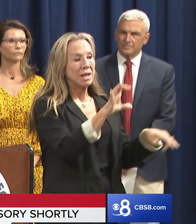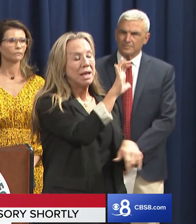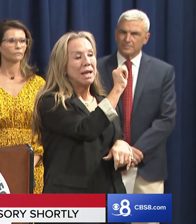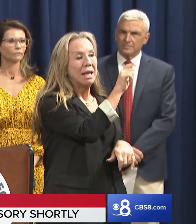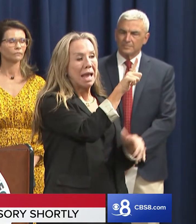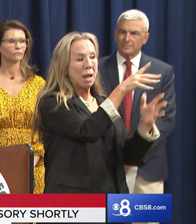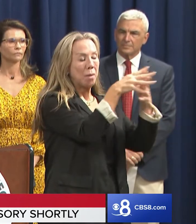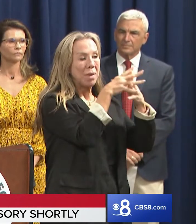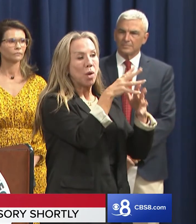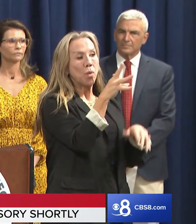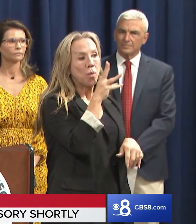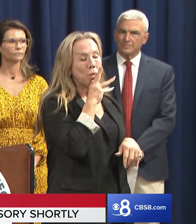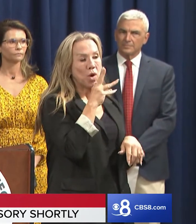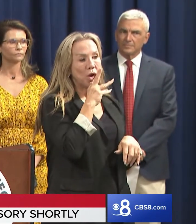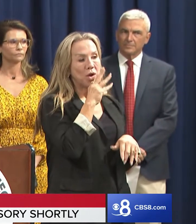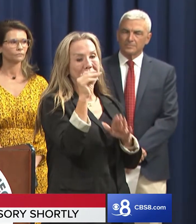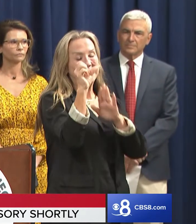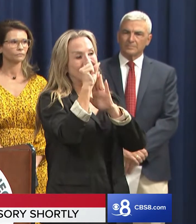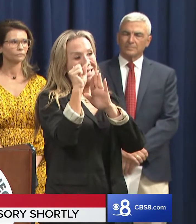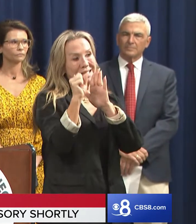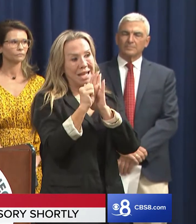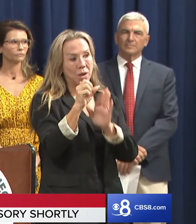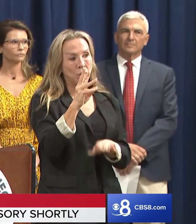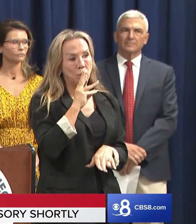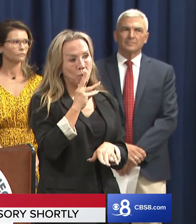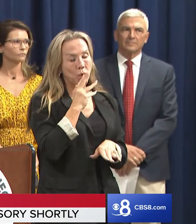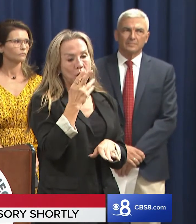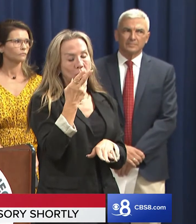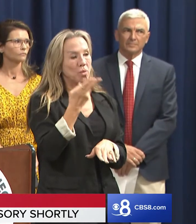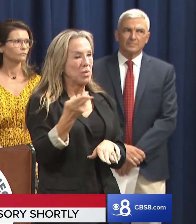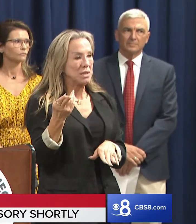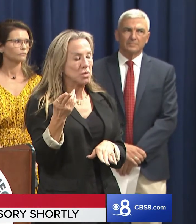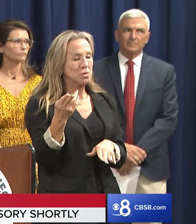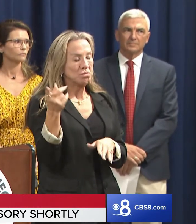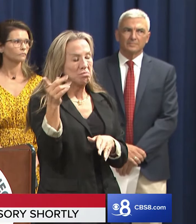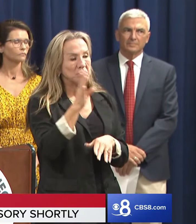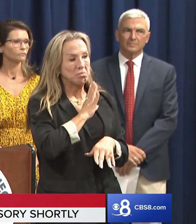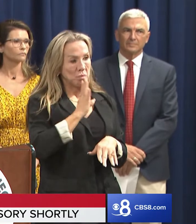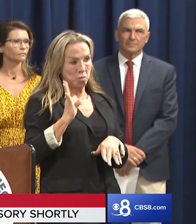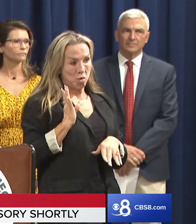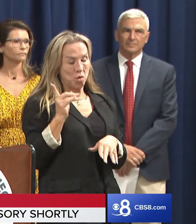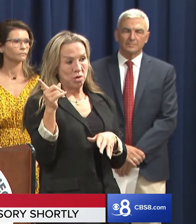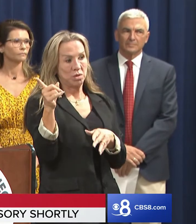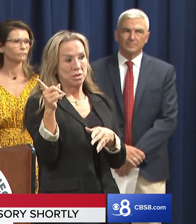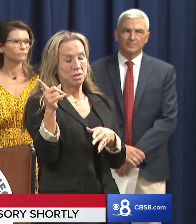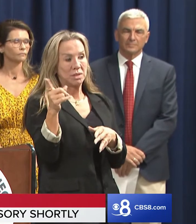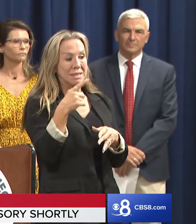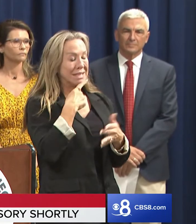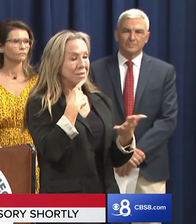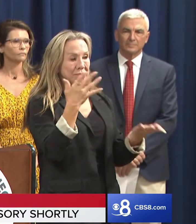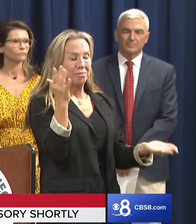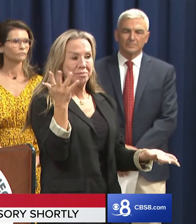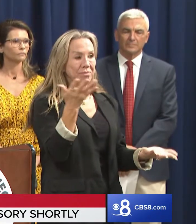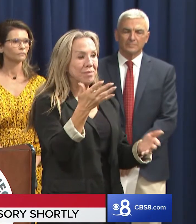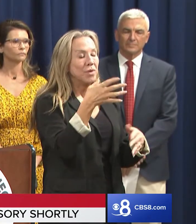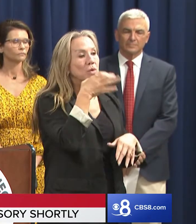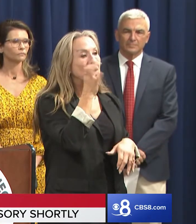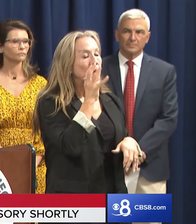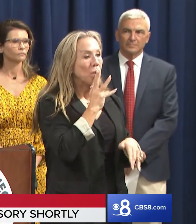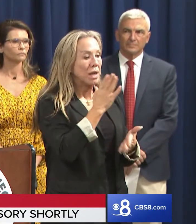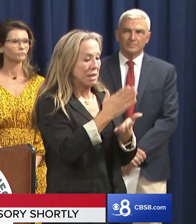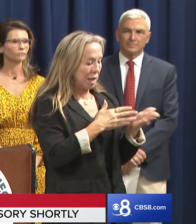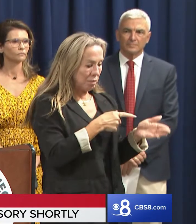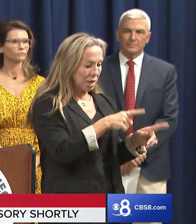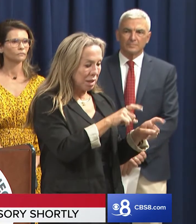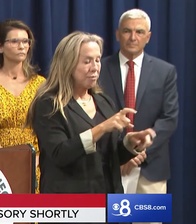American Water, directed by the State Water Resources Control Board, Division of Drinking Water, due to some of the samples that